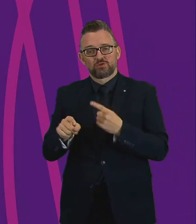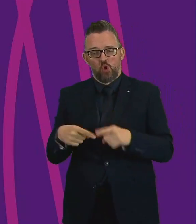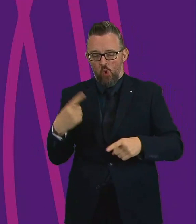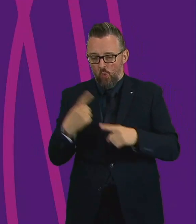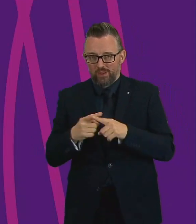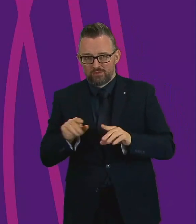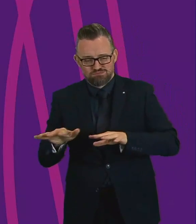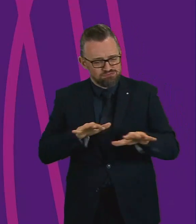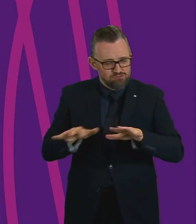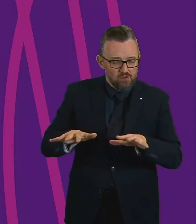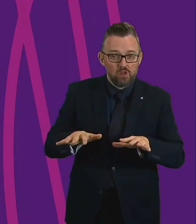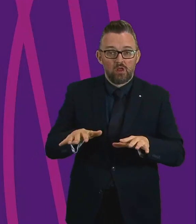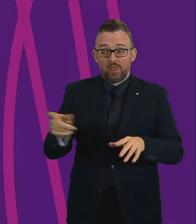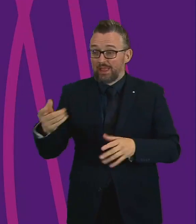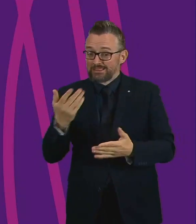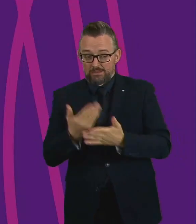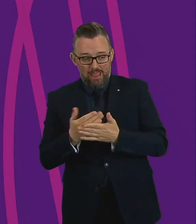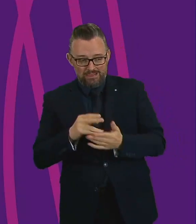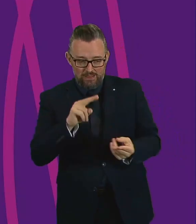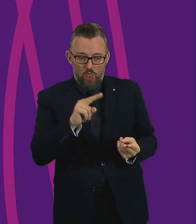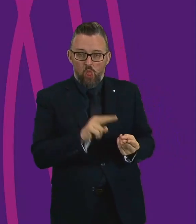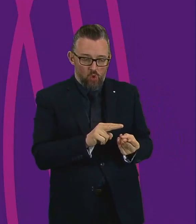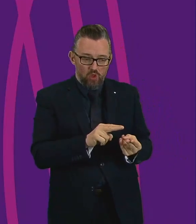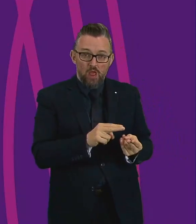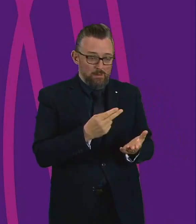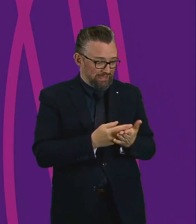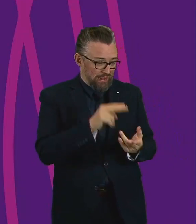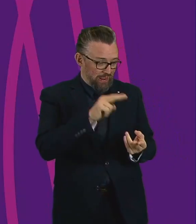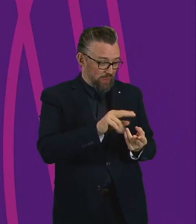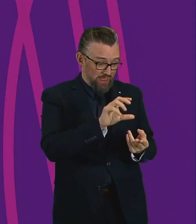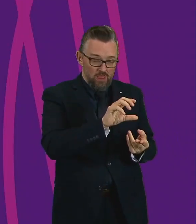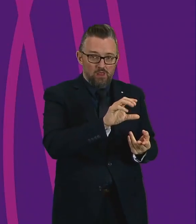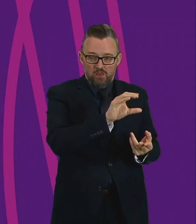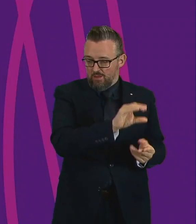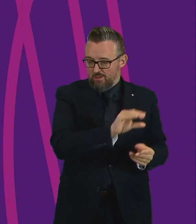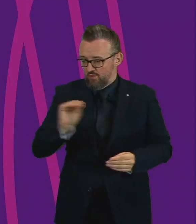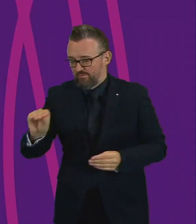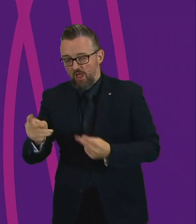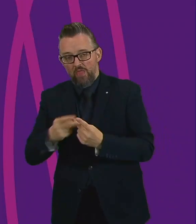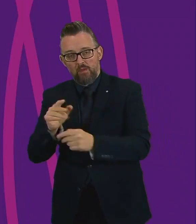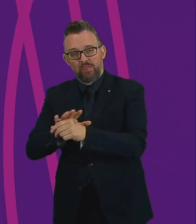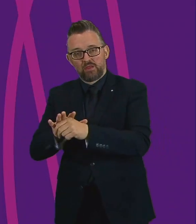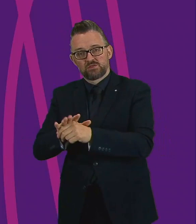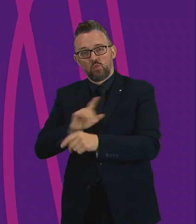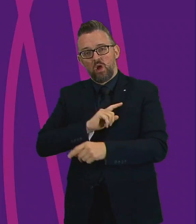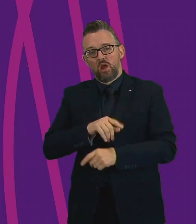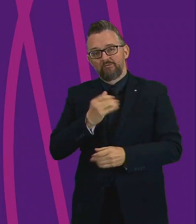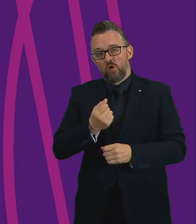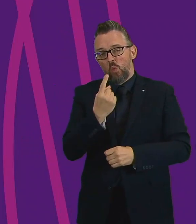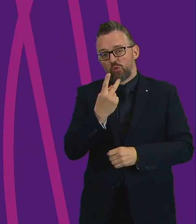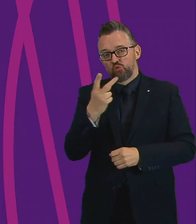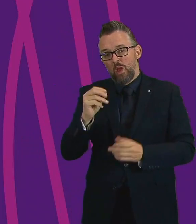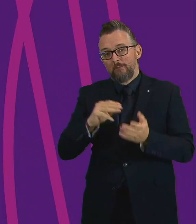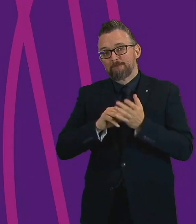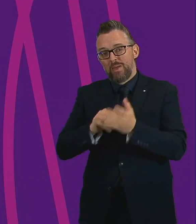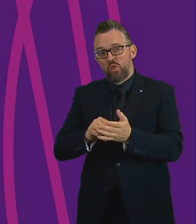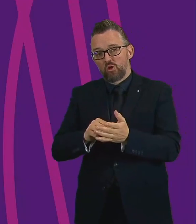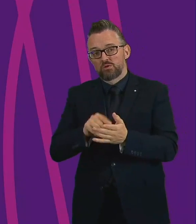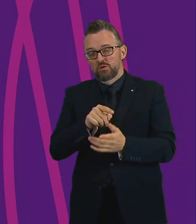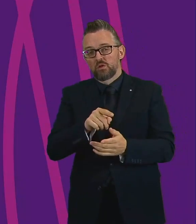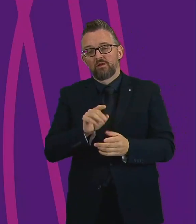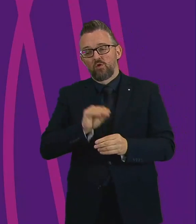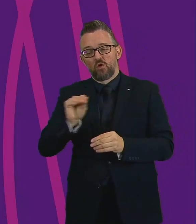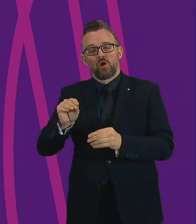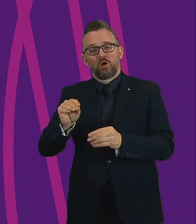demand has been lower than anticipated, we've repurposed funding. The prime example being the £120 million Pivotal